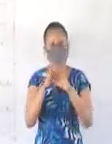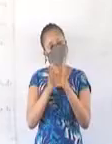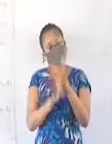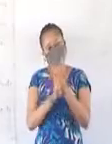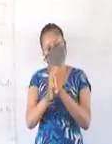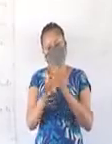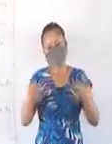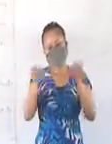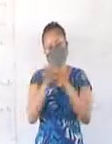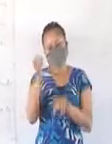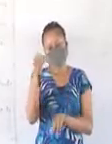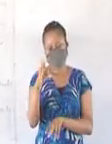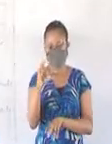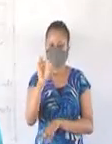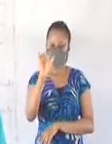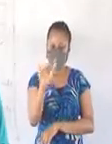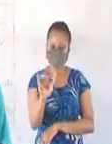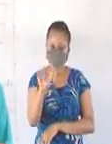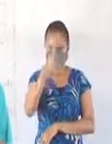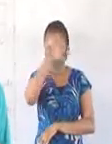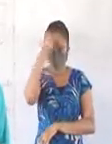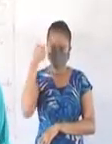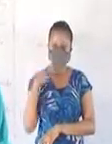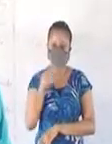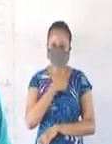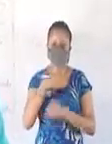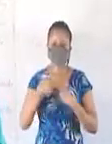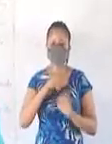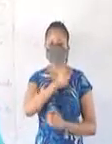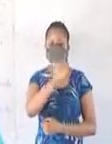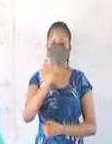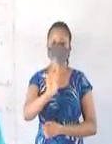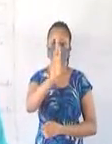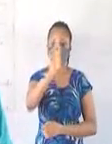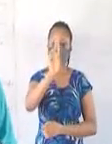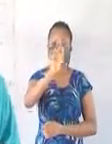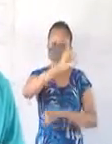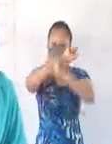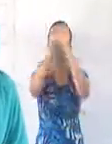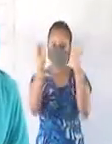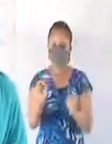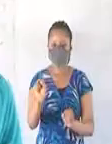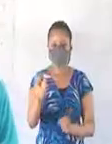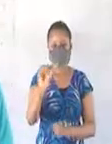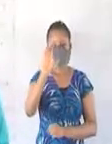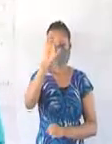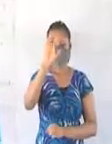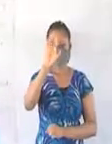U-shaped curve. Then we equally learned about the tangent or the